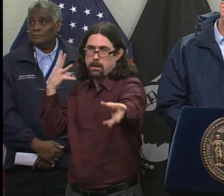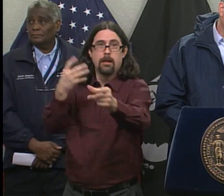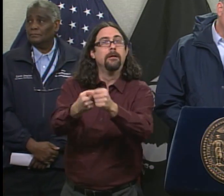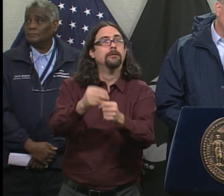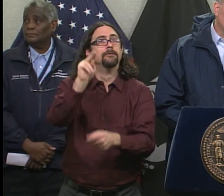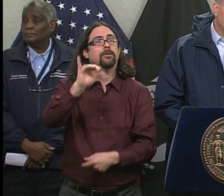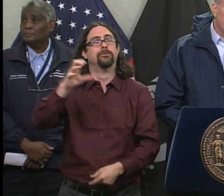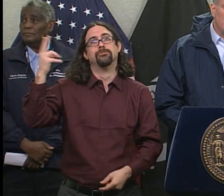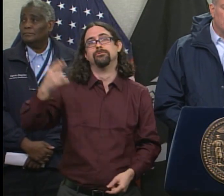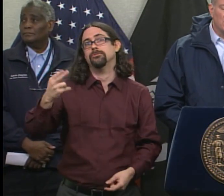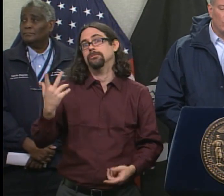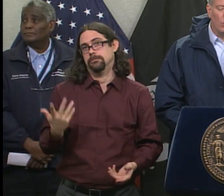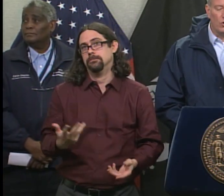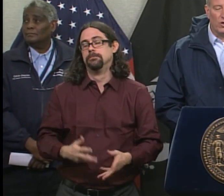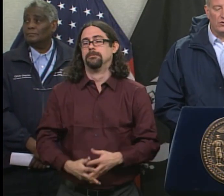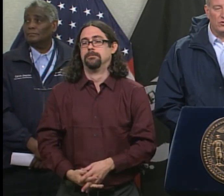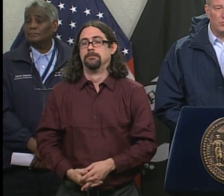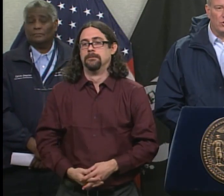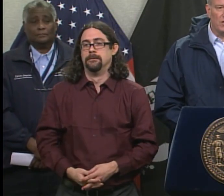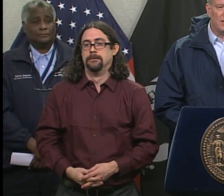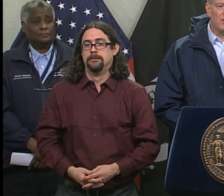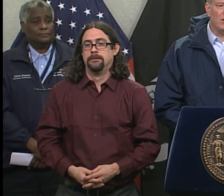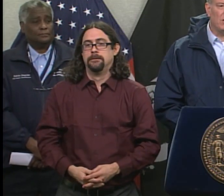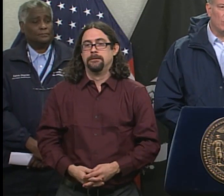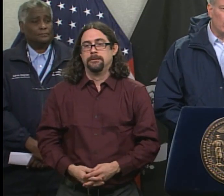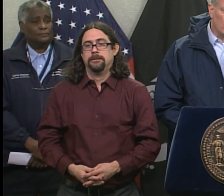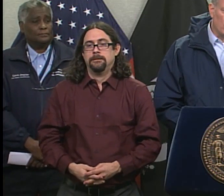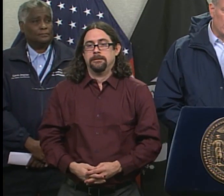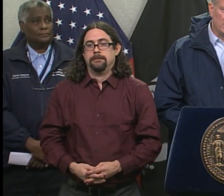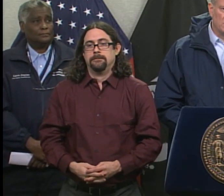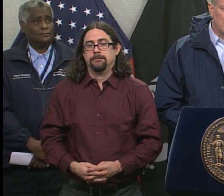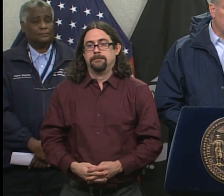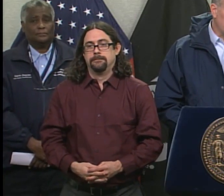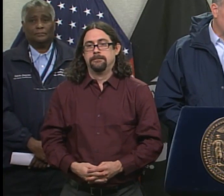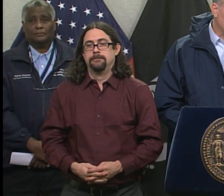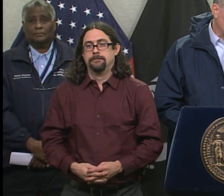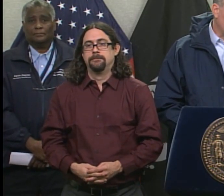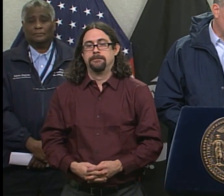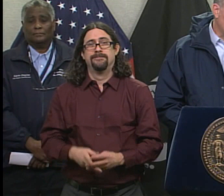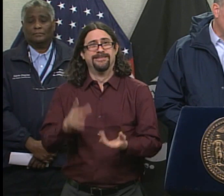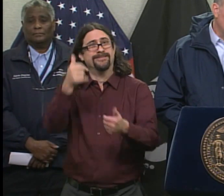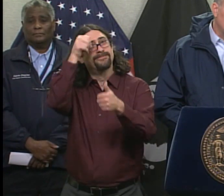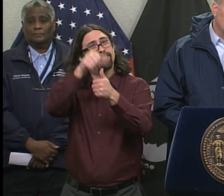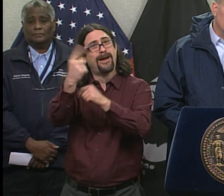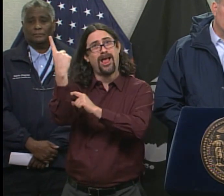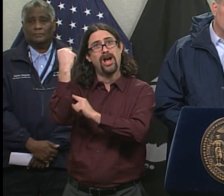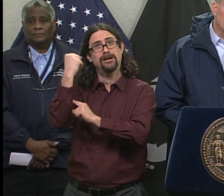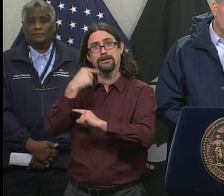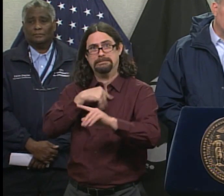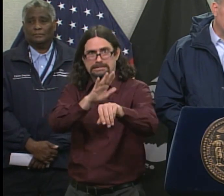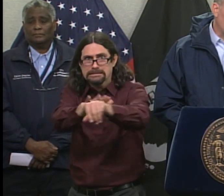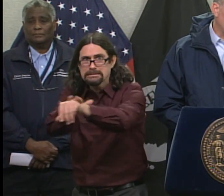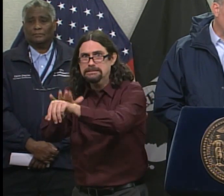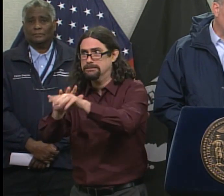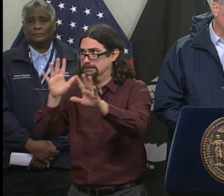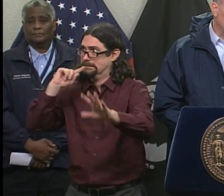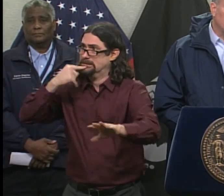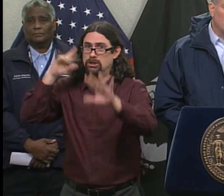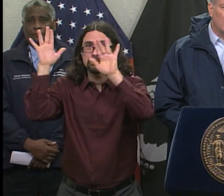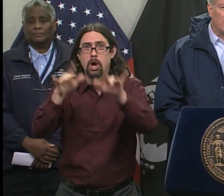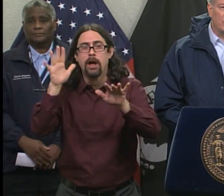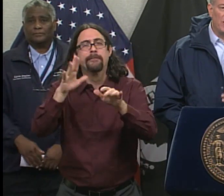come, which means we're going to put even more warnings in place going forward. We're going to tell